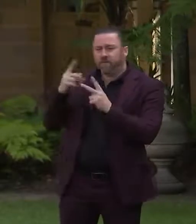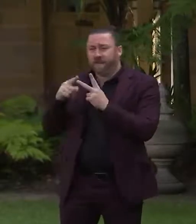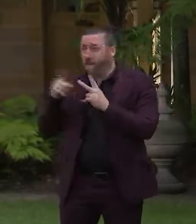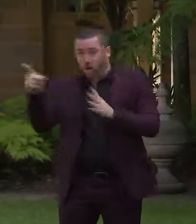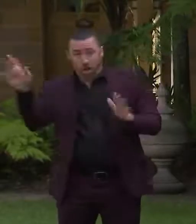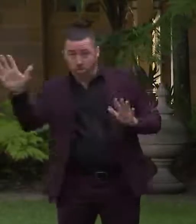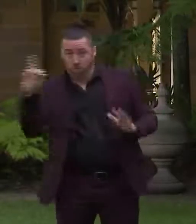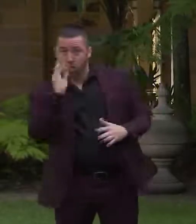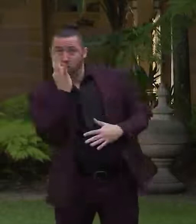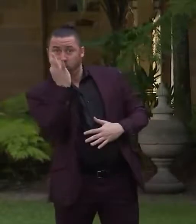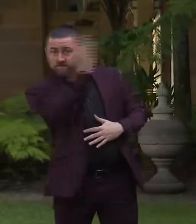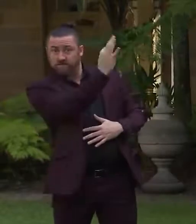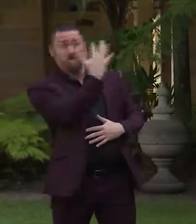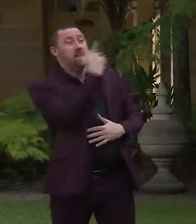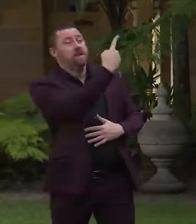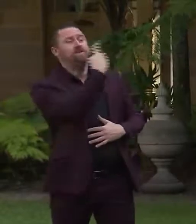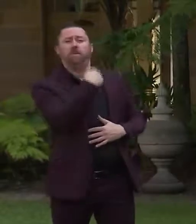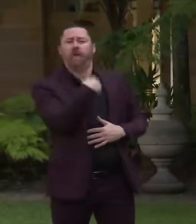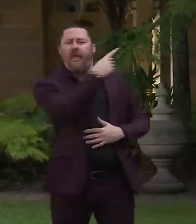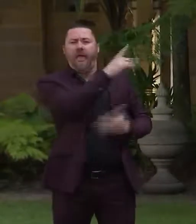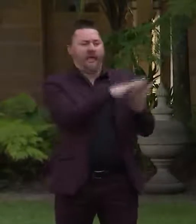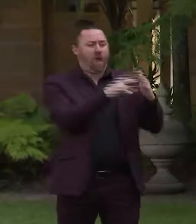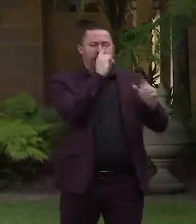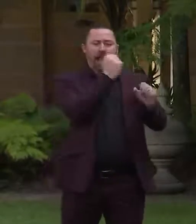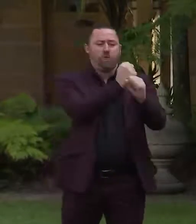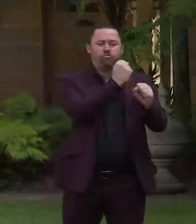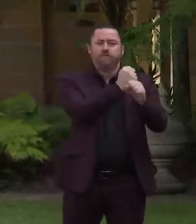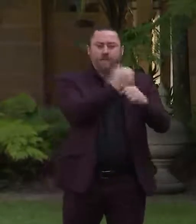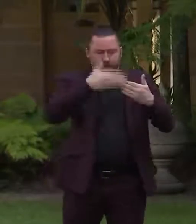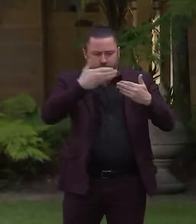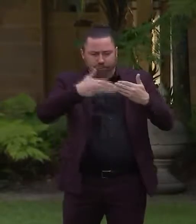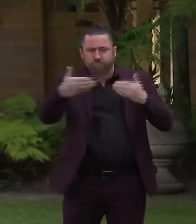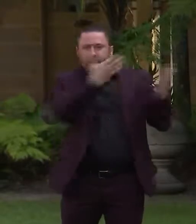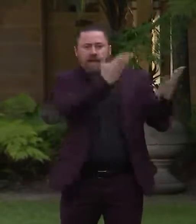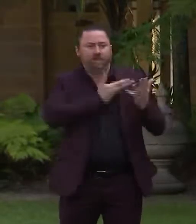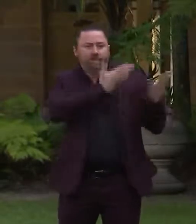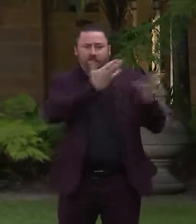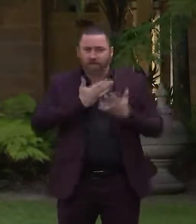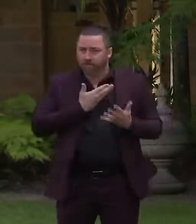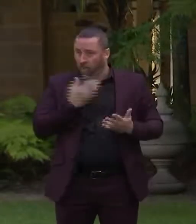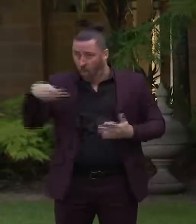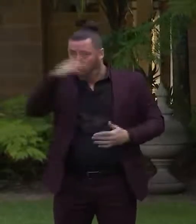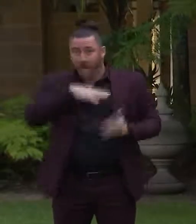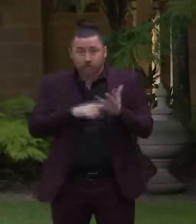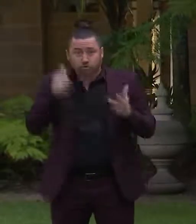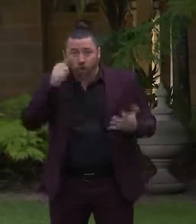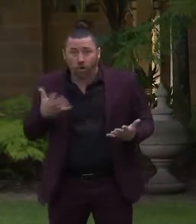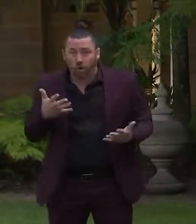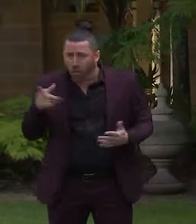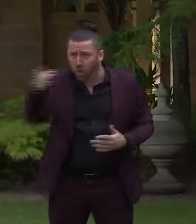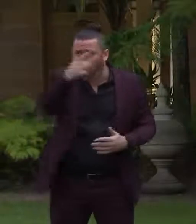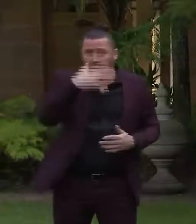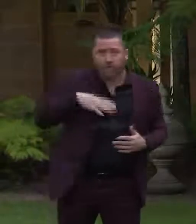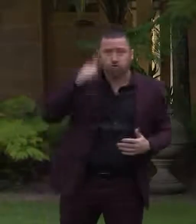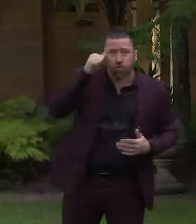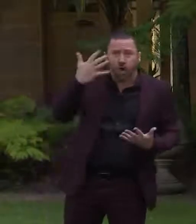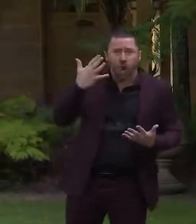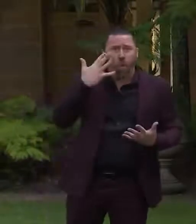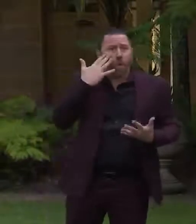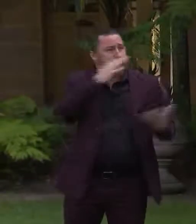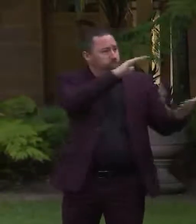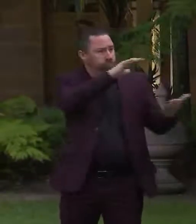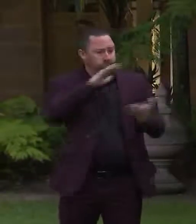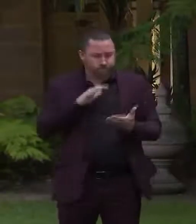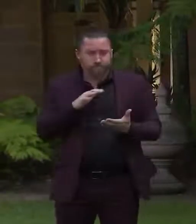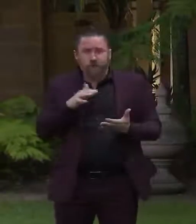to tell me what is their continuity of supply. I think the public have a right to know. The public have a right to know the continuity of